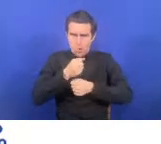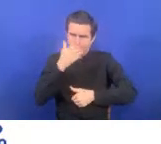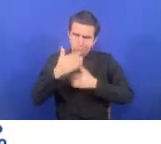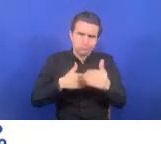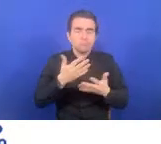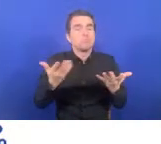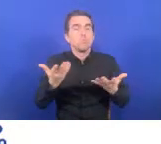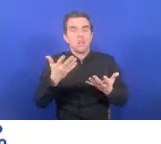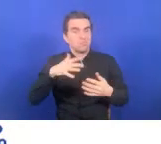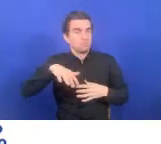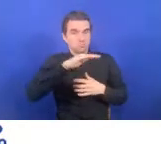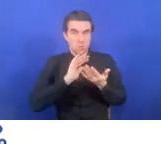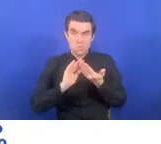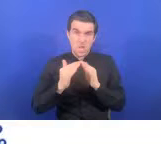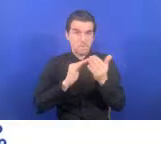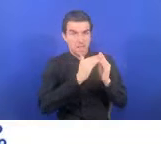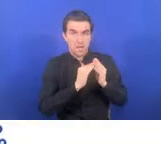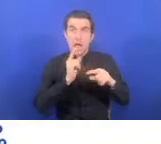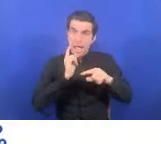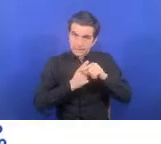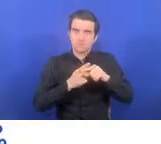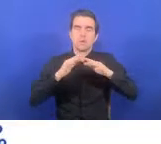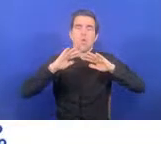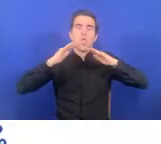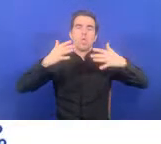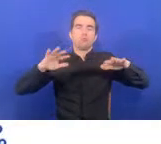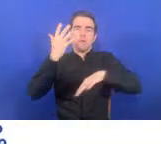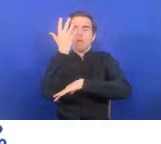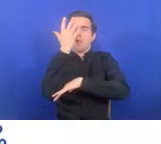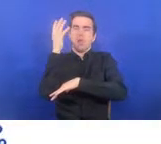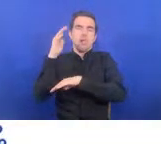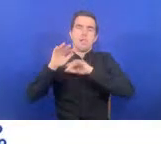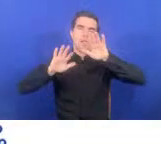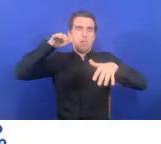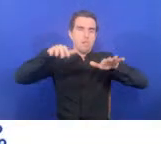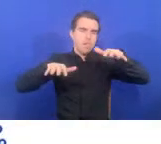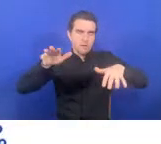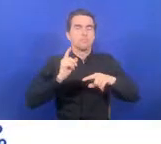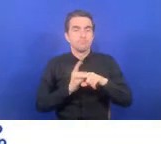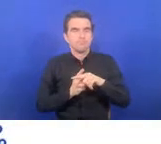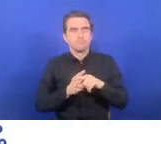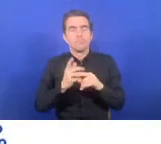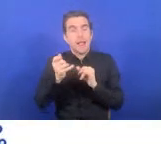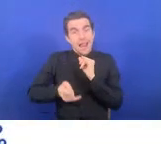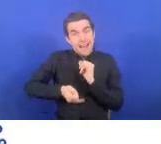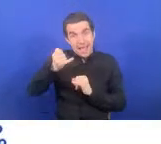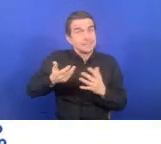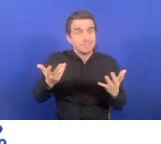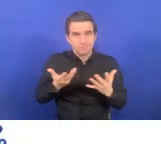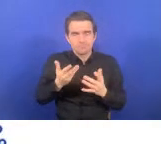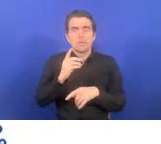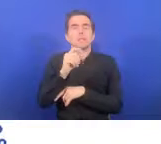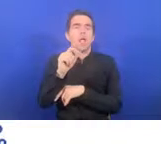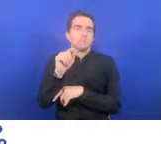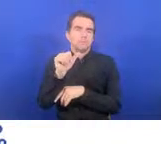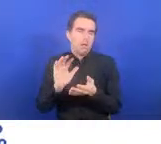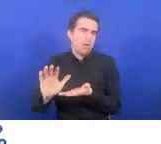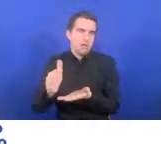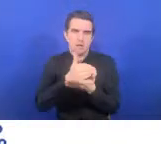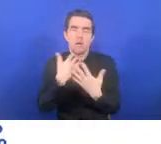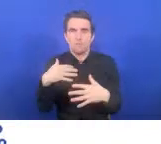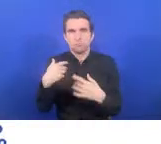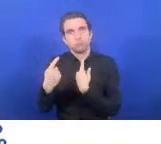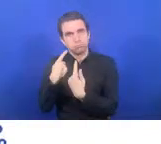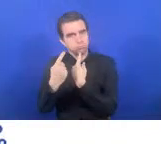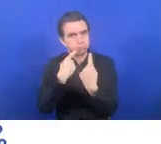terms of both the institutional aspects and programme and policy, data matters. What is data? What data